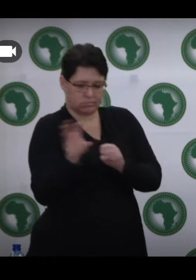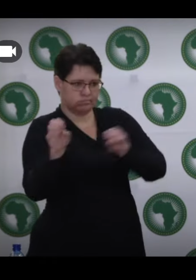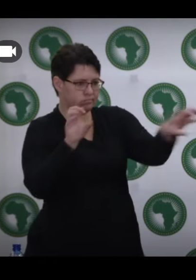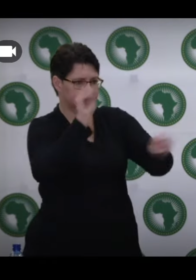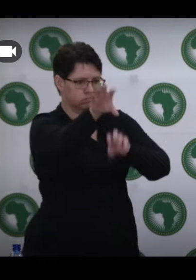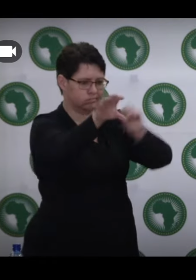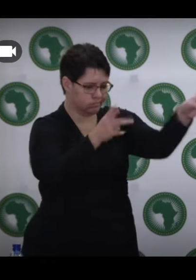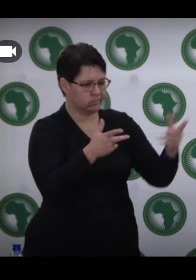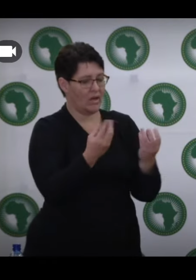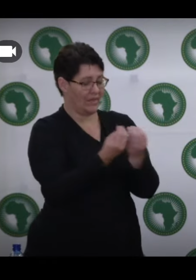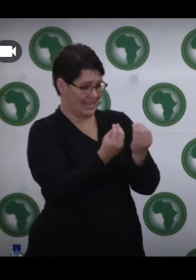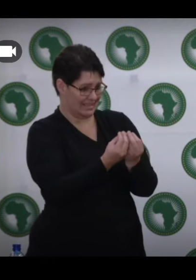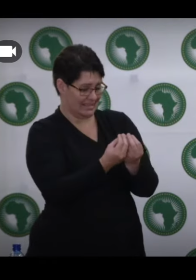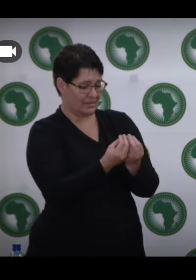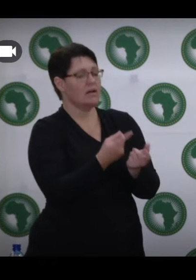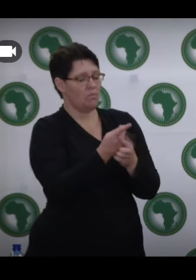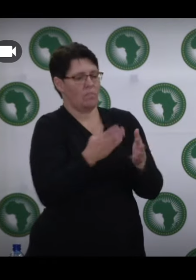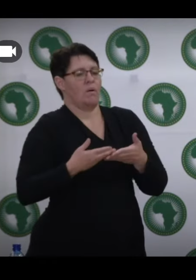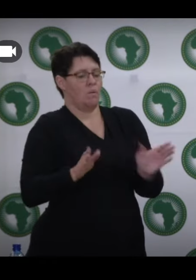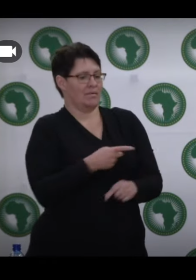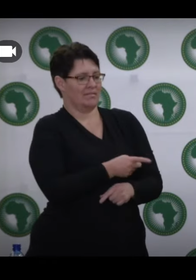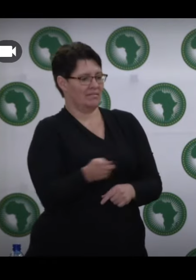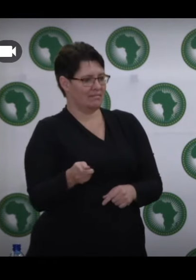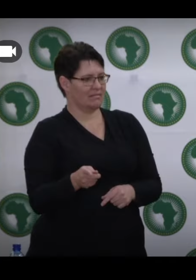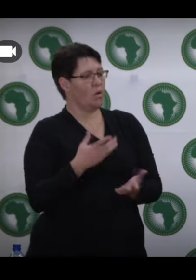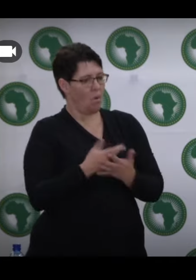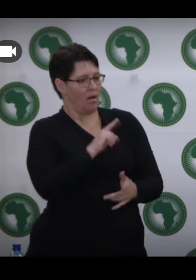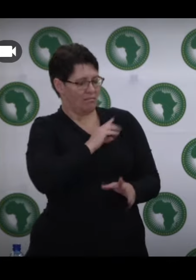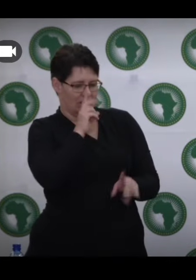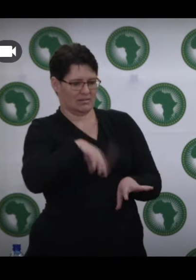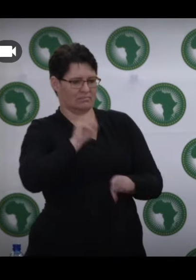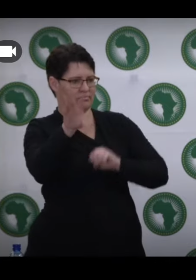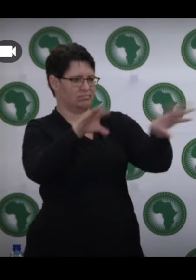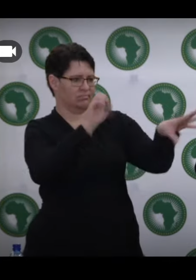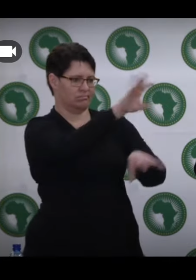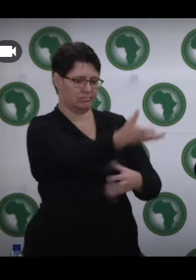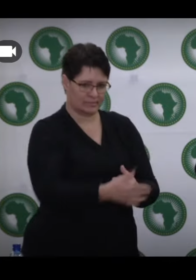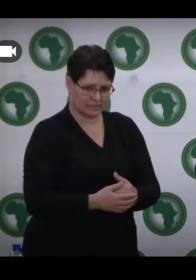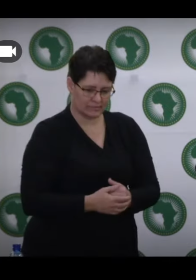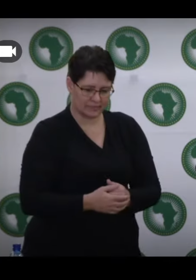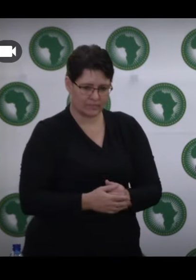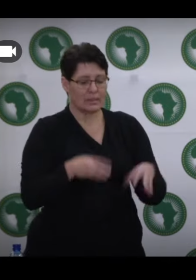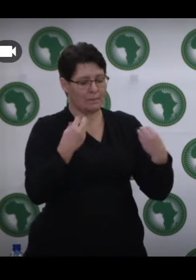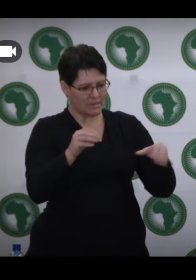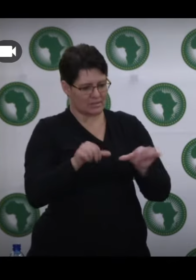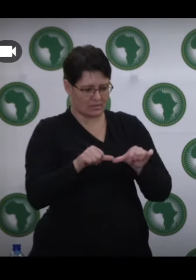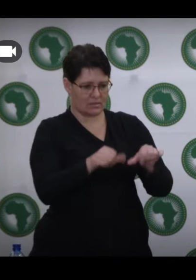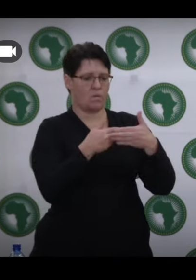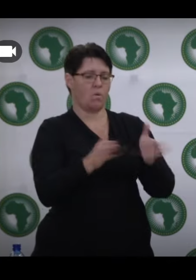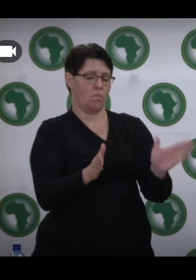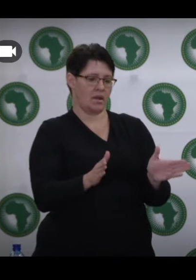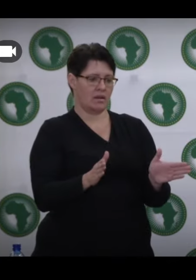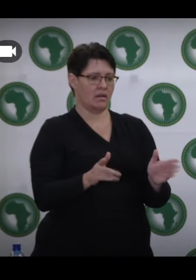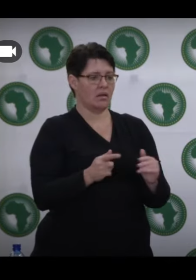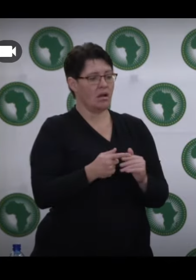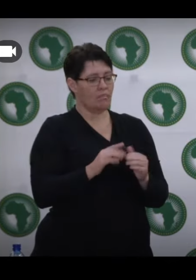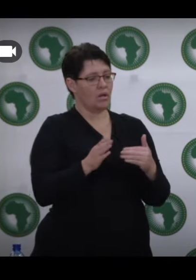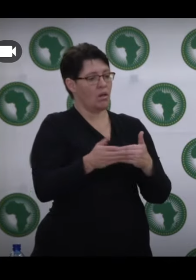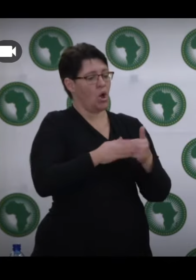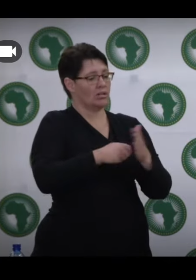these items will be open during the lockdown. Businesses who remain open